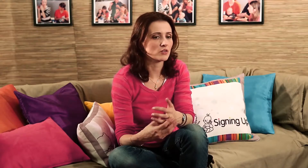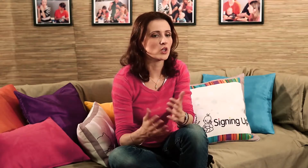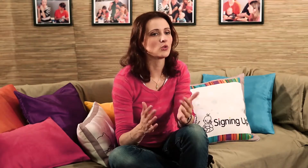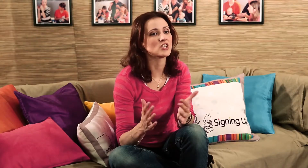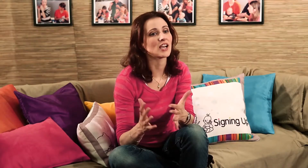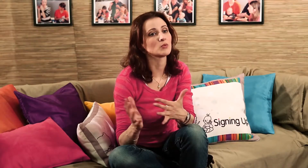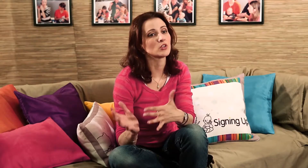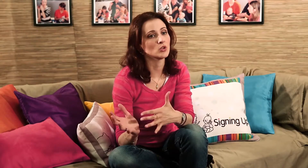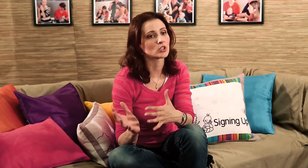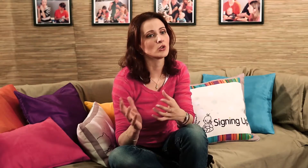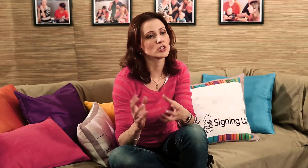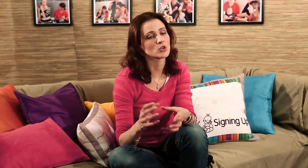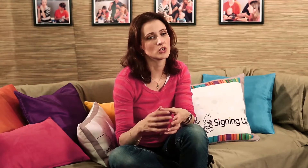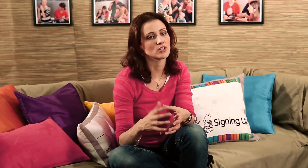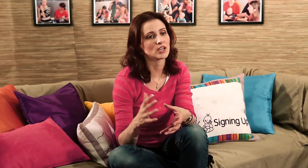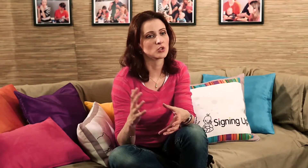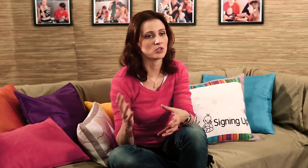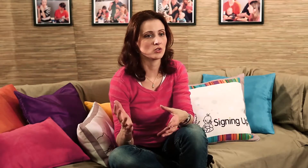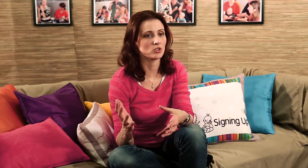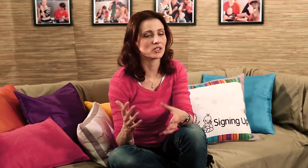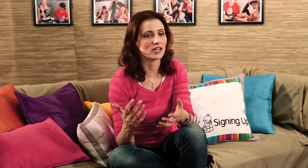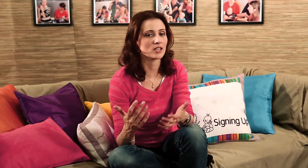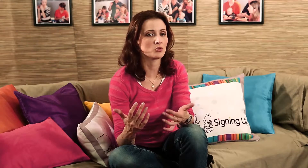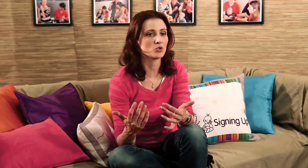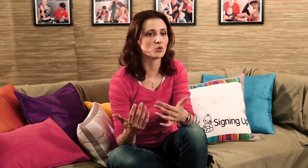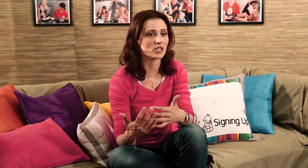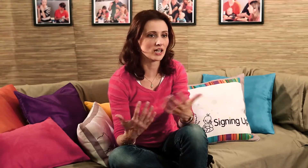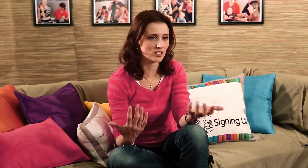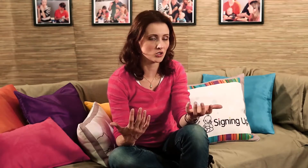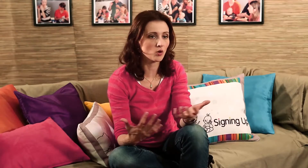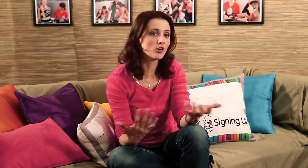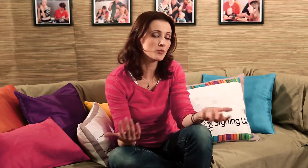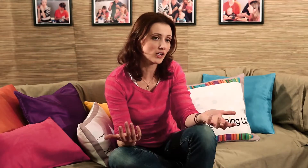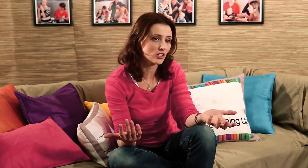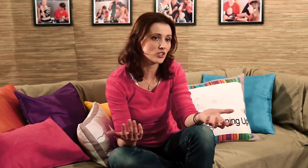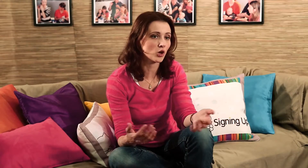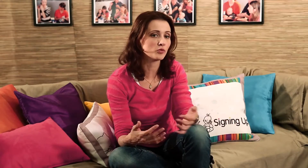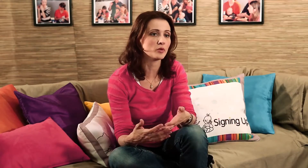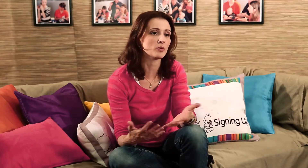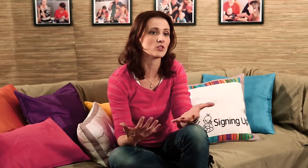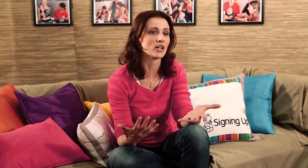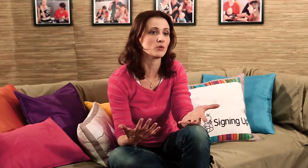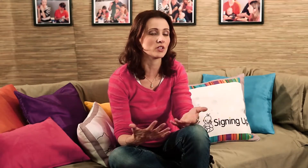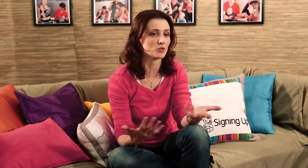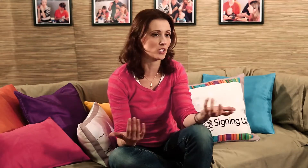they only sign with you or only associate the signs with you. You would like them to connect it to all communication and hopefully be able to sign with as many